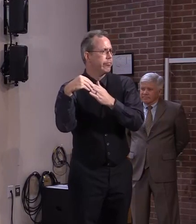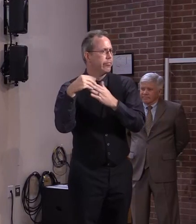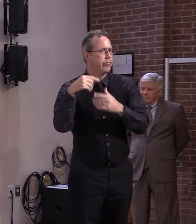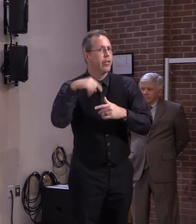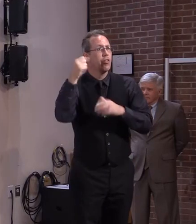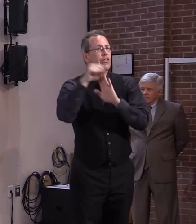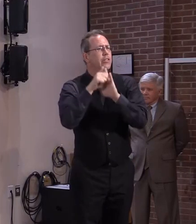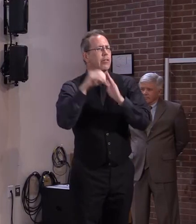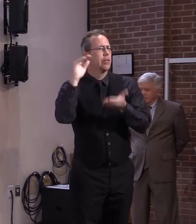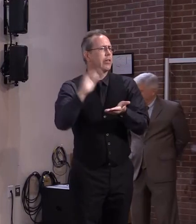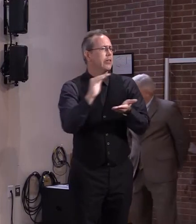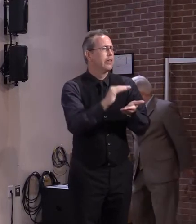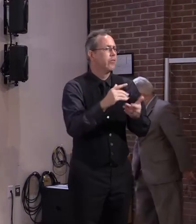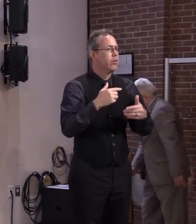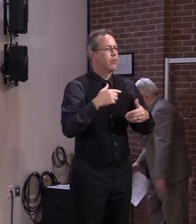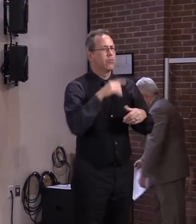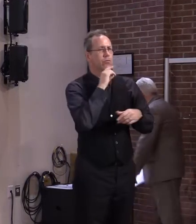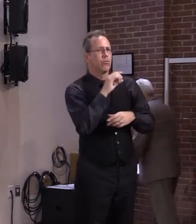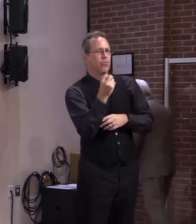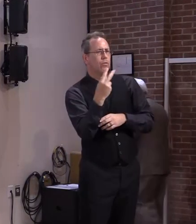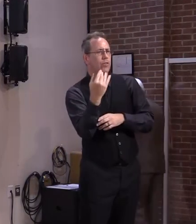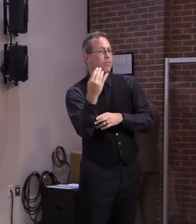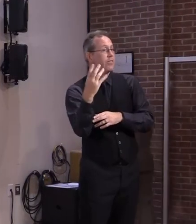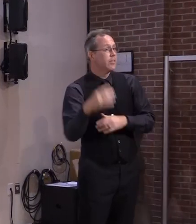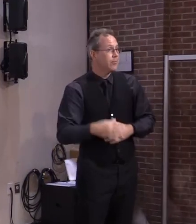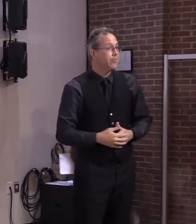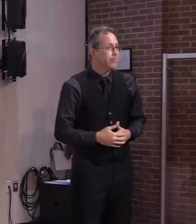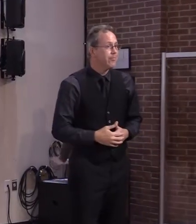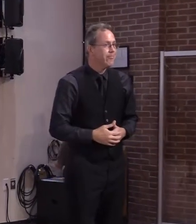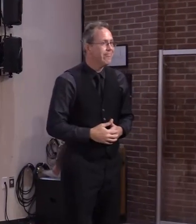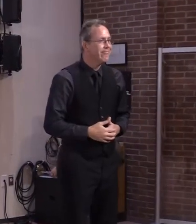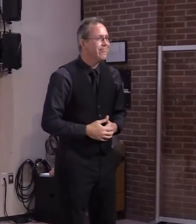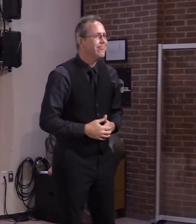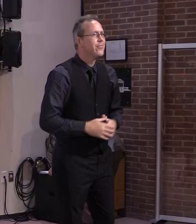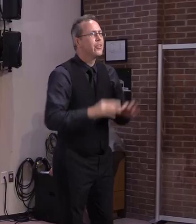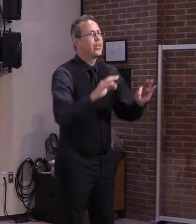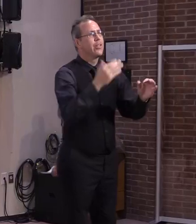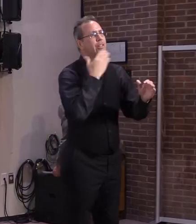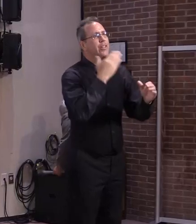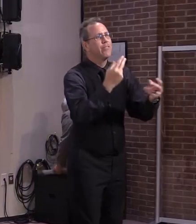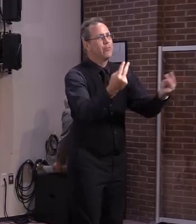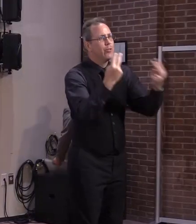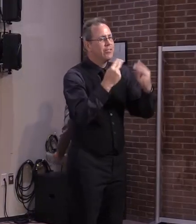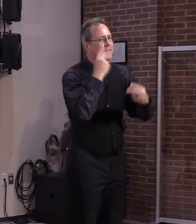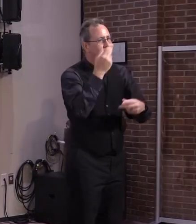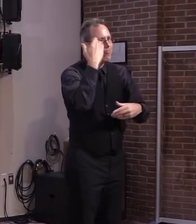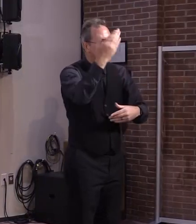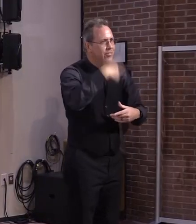much. Okay, thank you very much. And we'll see you again next week on Tuesday.